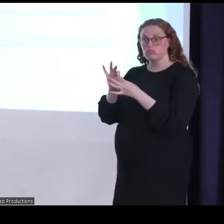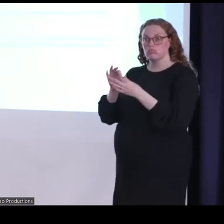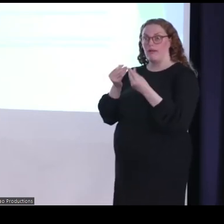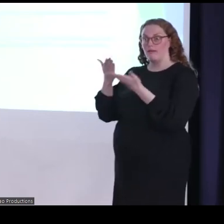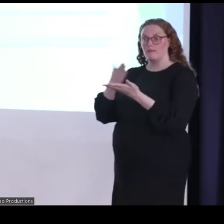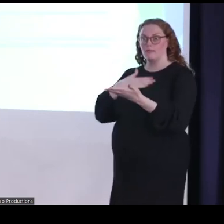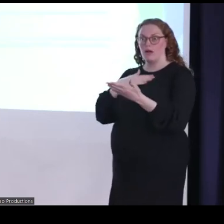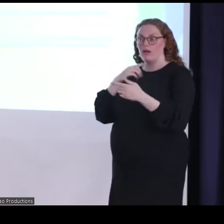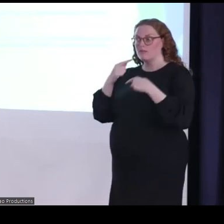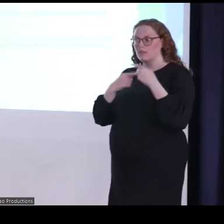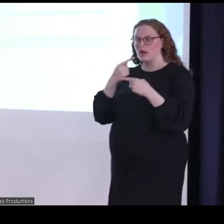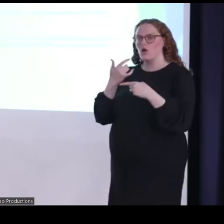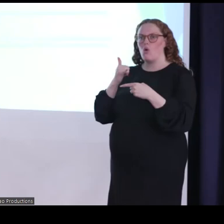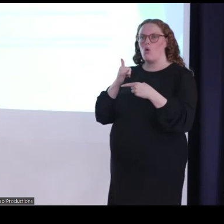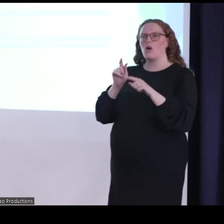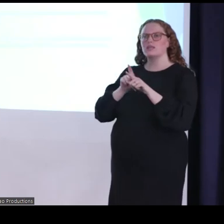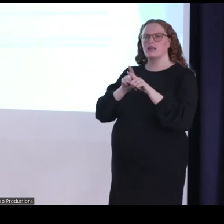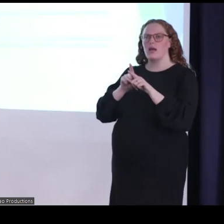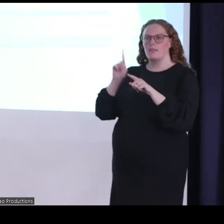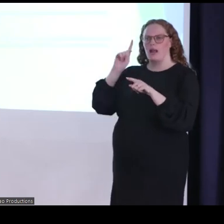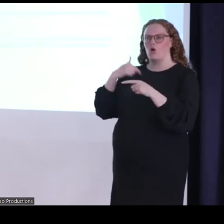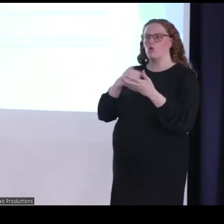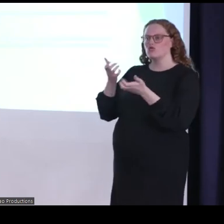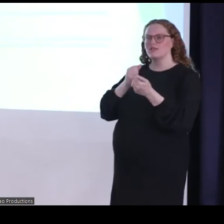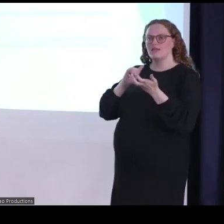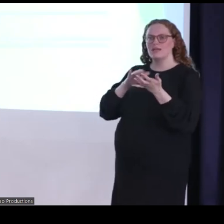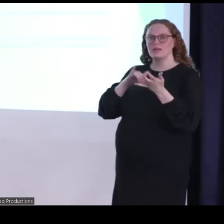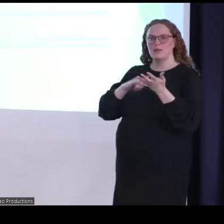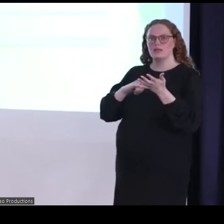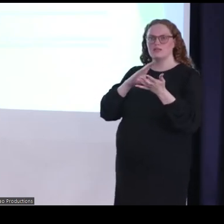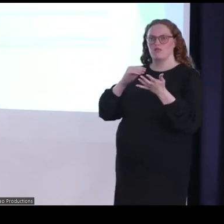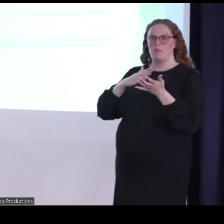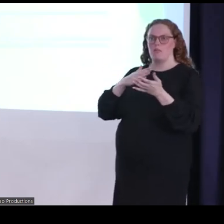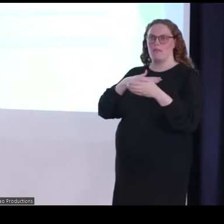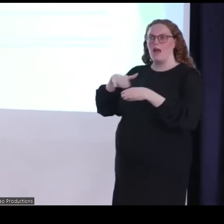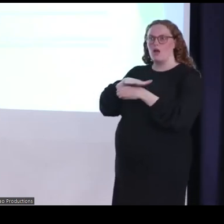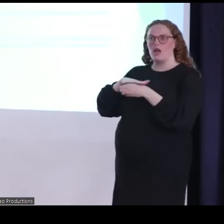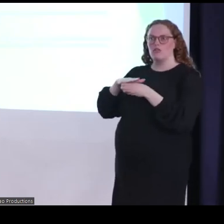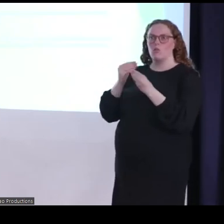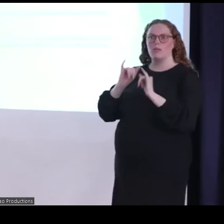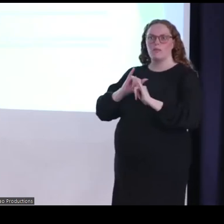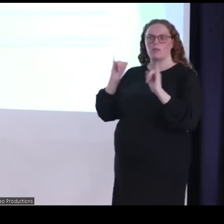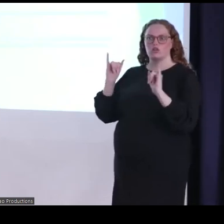it be like those texts we get from our areas for various things?